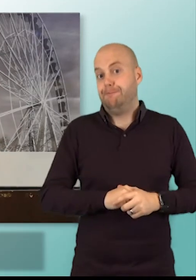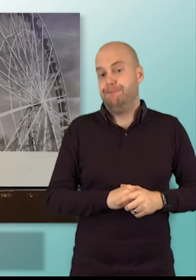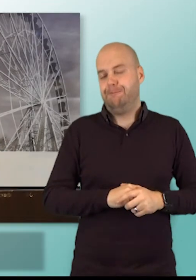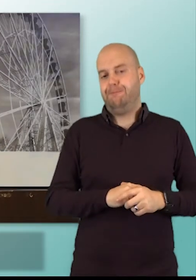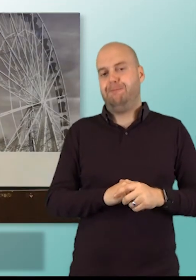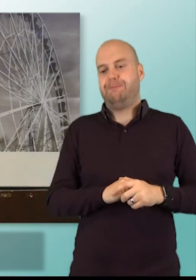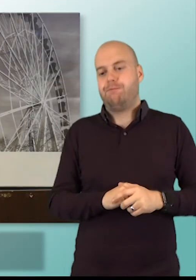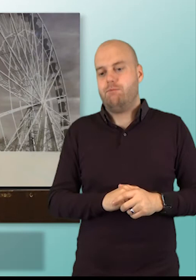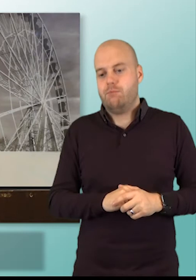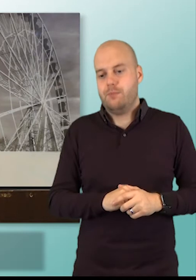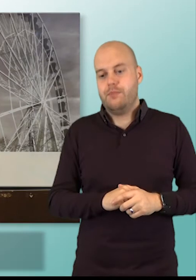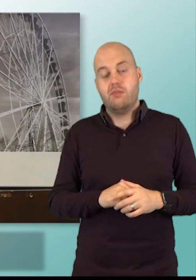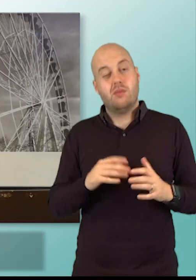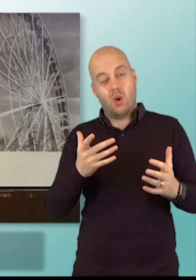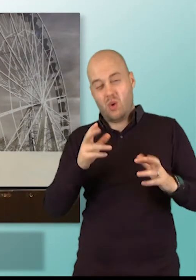into.